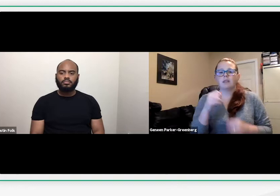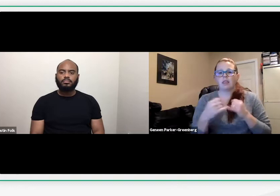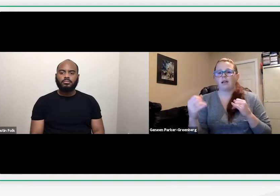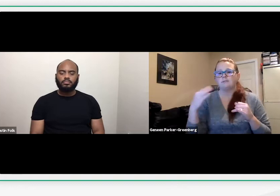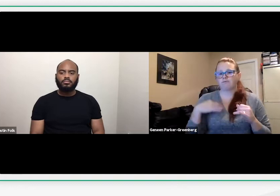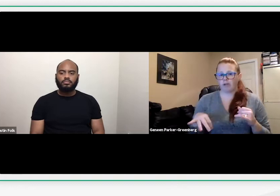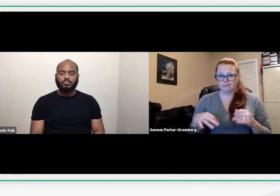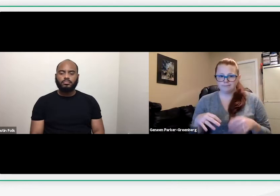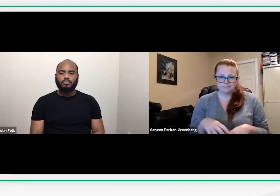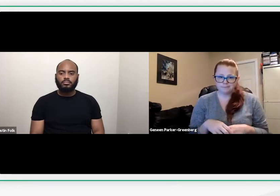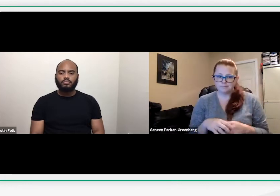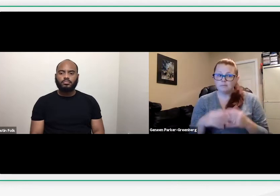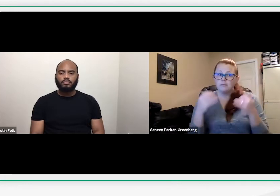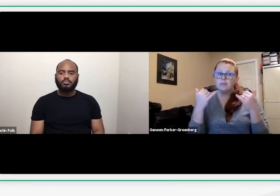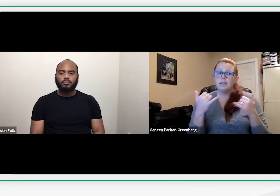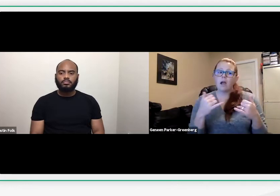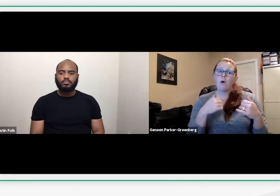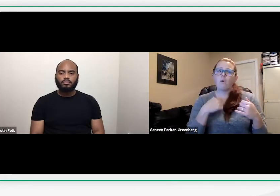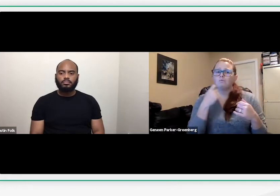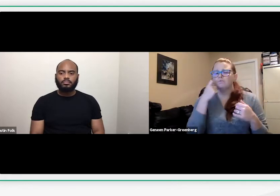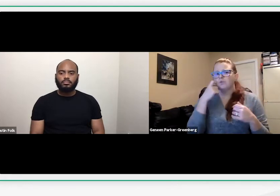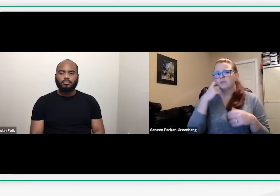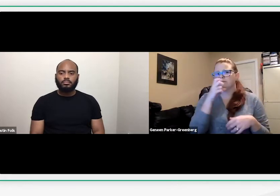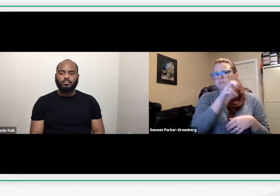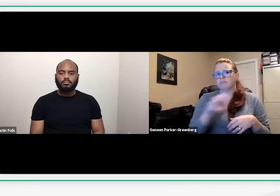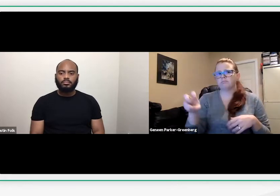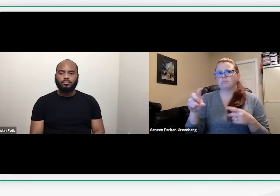credit report, and overdraft lines of credit.